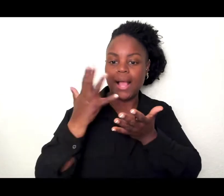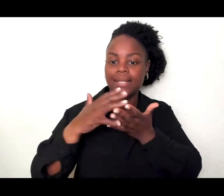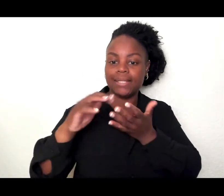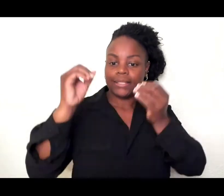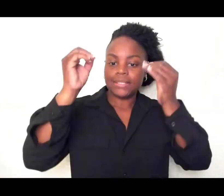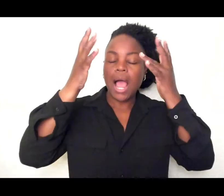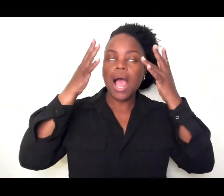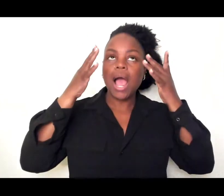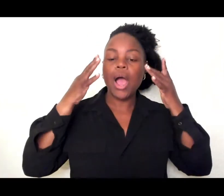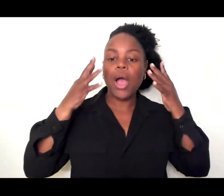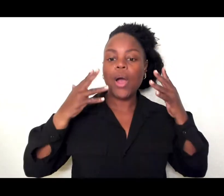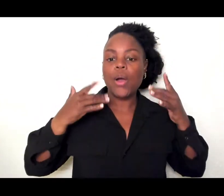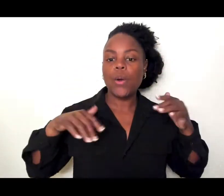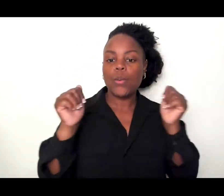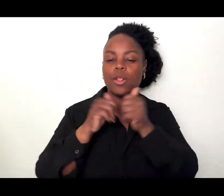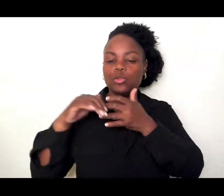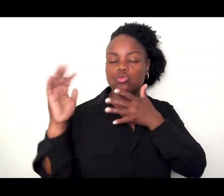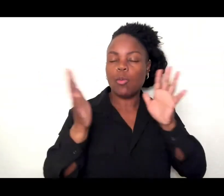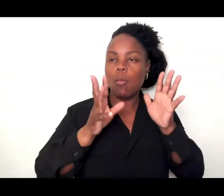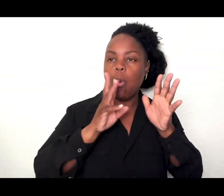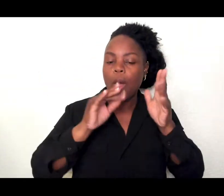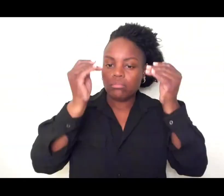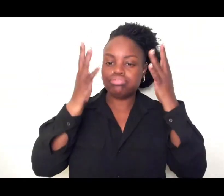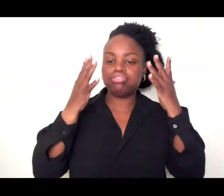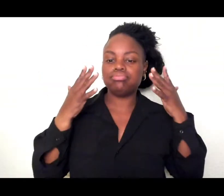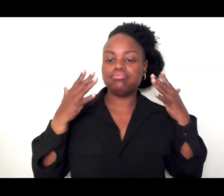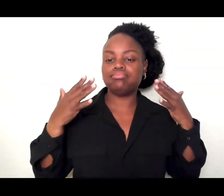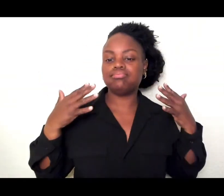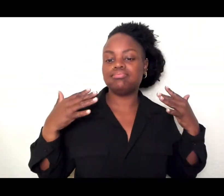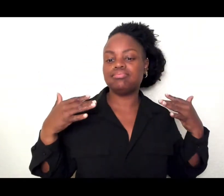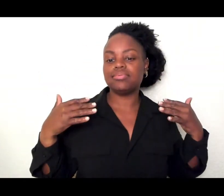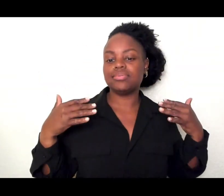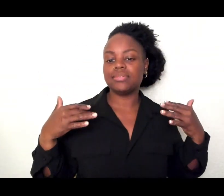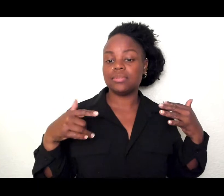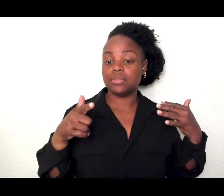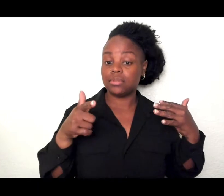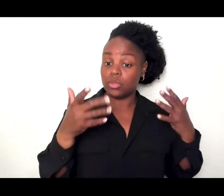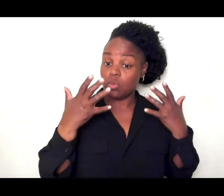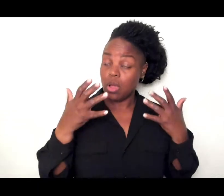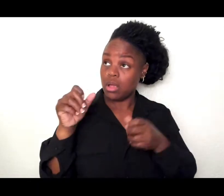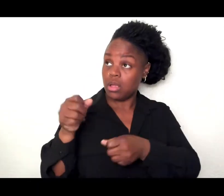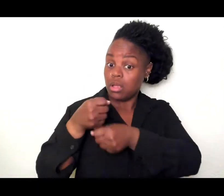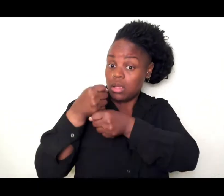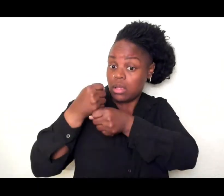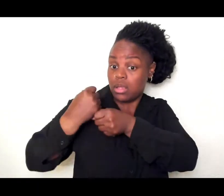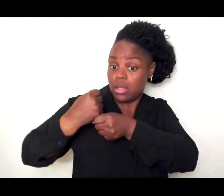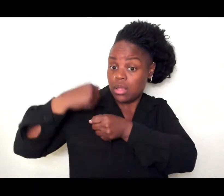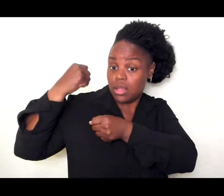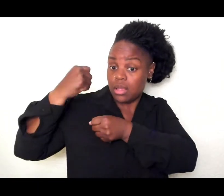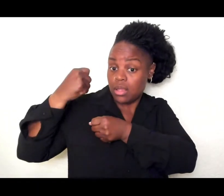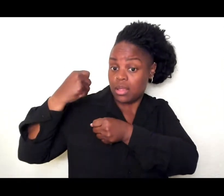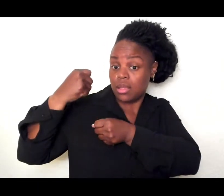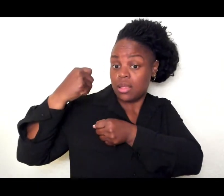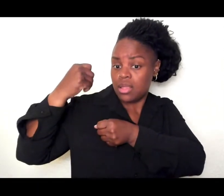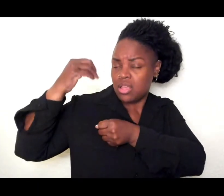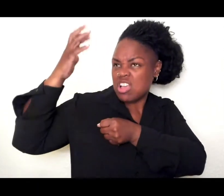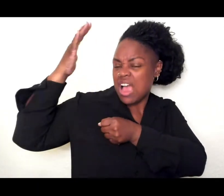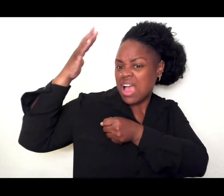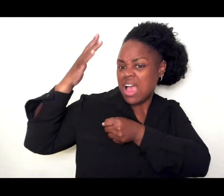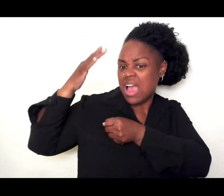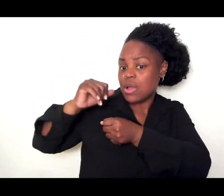and shower you with stormwater runoff. You do want to carry the umbrella so the